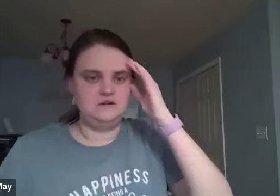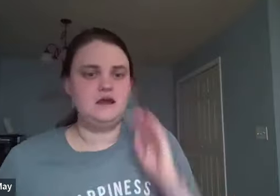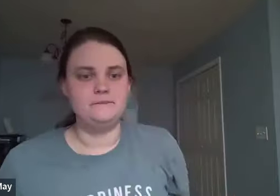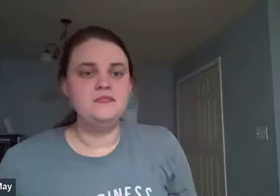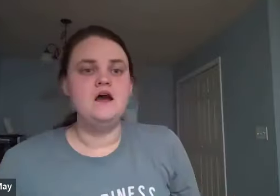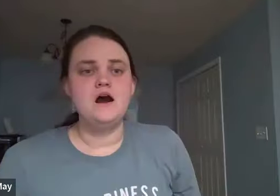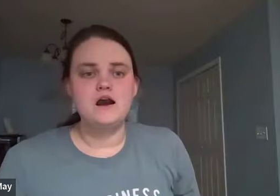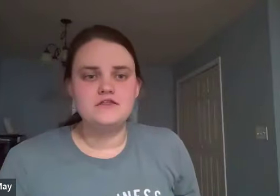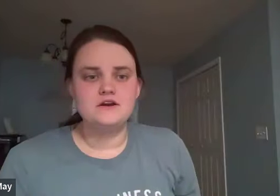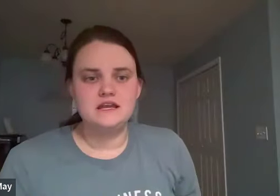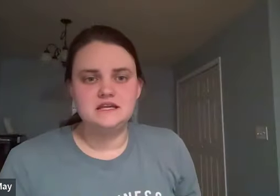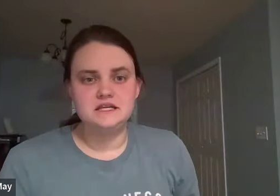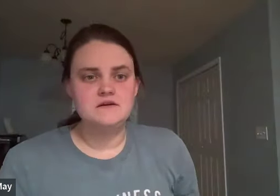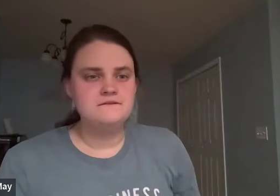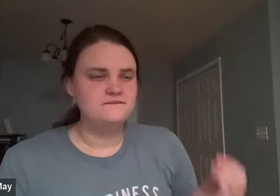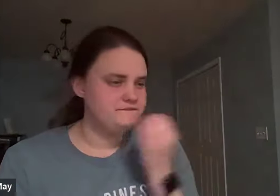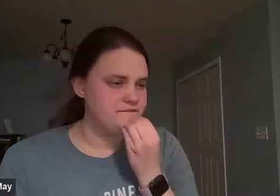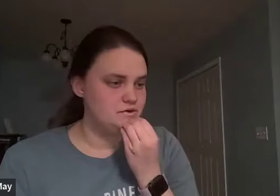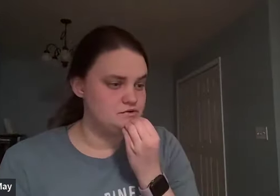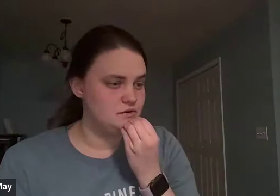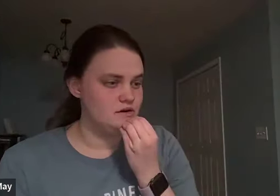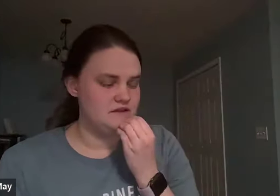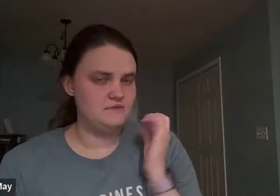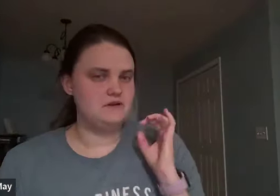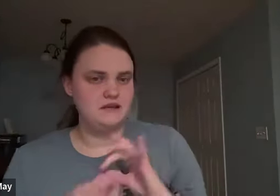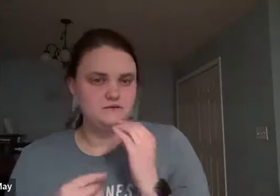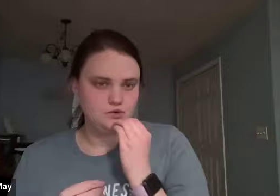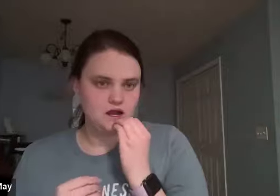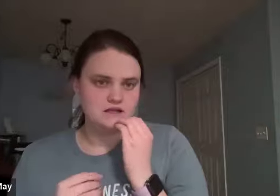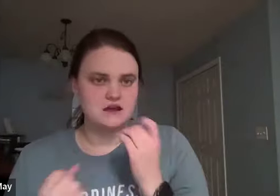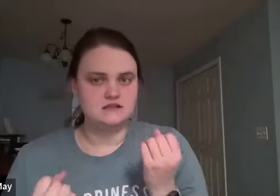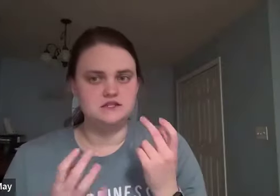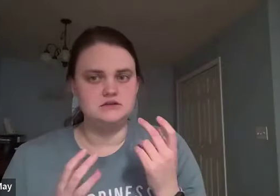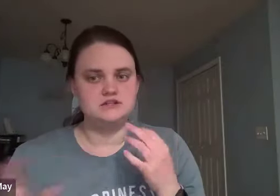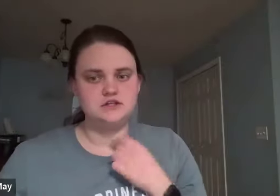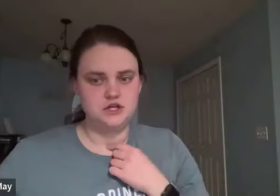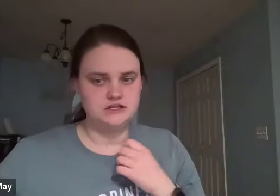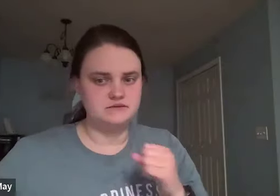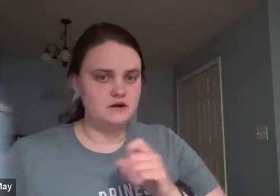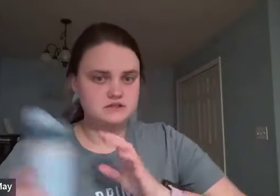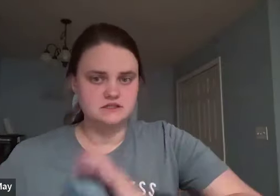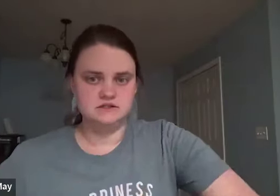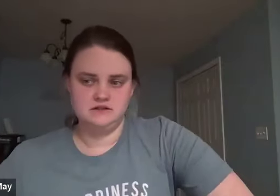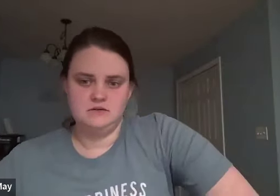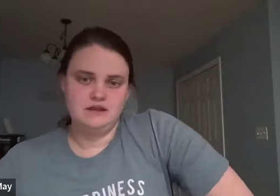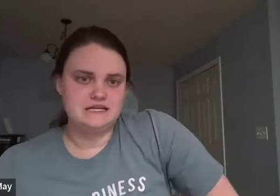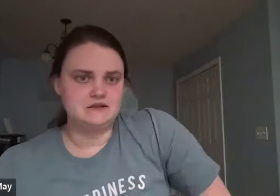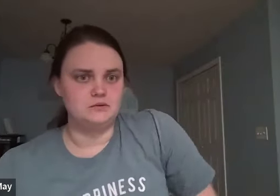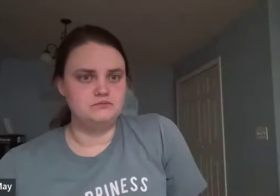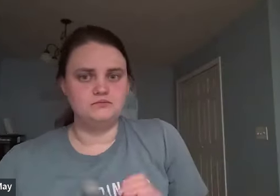Okay. Are there any food or anything related food-wise signs that you guys are curious about? Well, I take a little